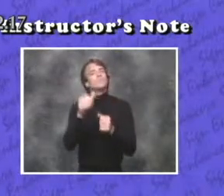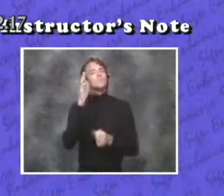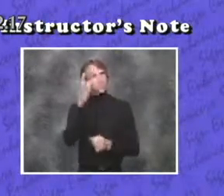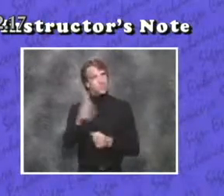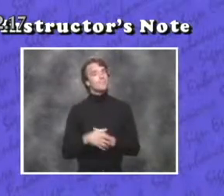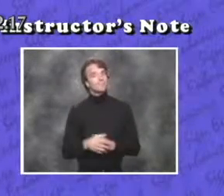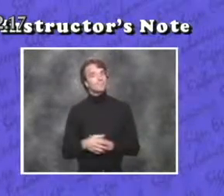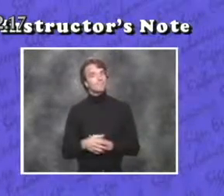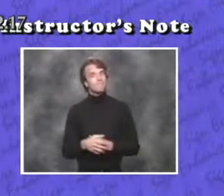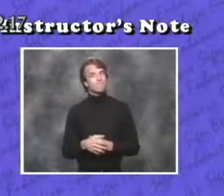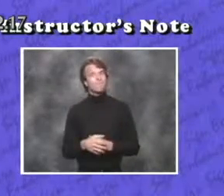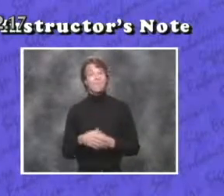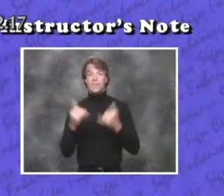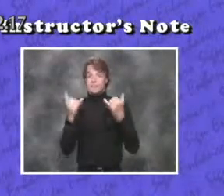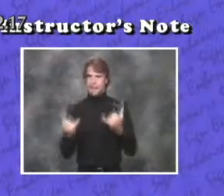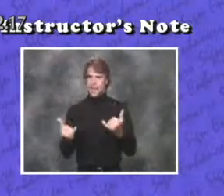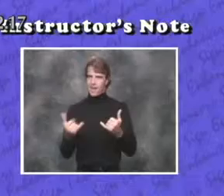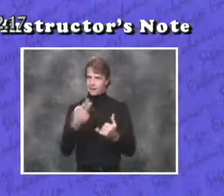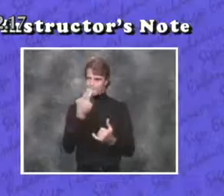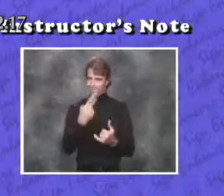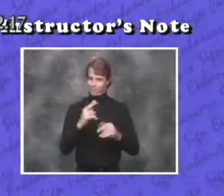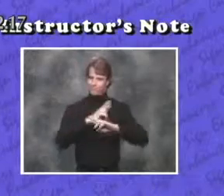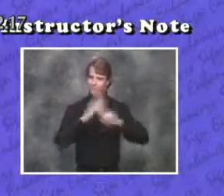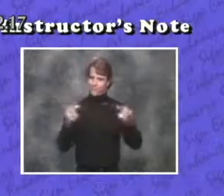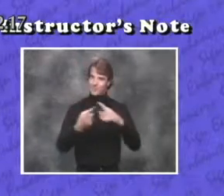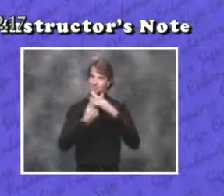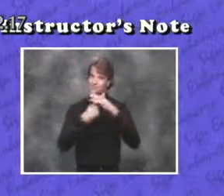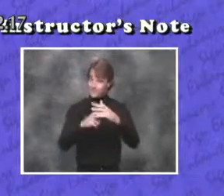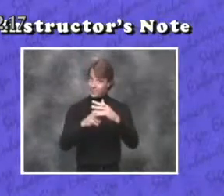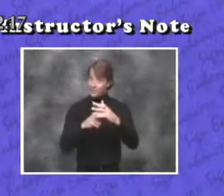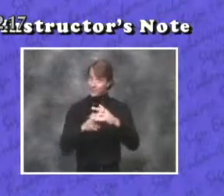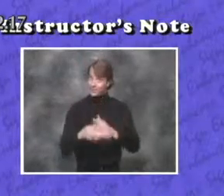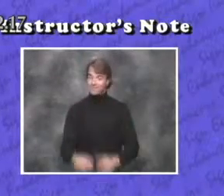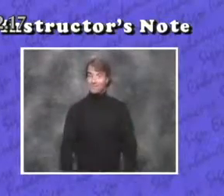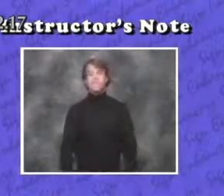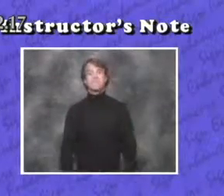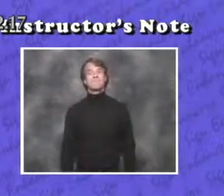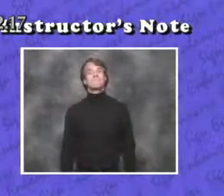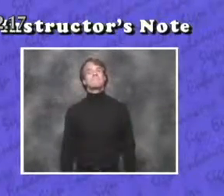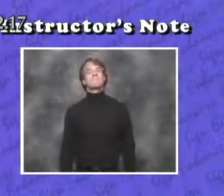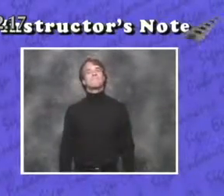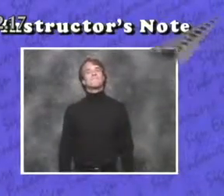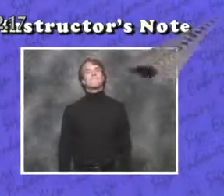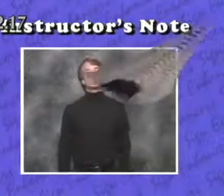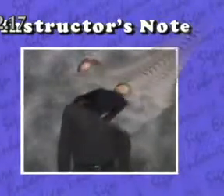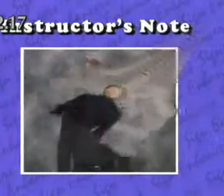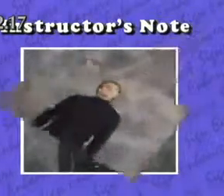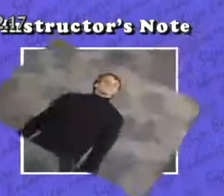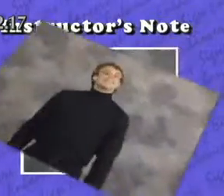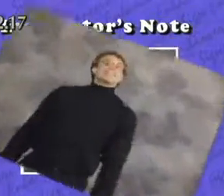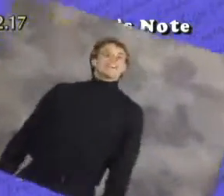that descriptions and added information will help you to remember. Now, are we ready to start?